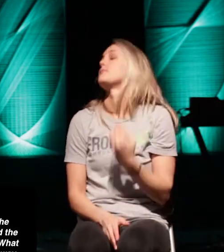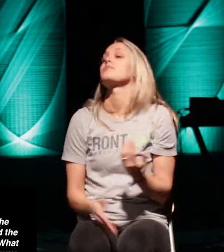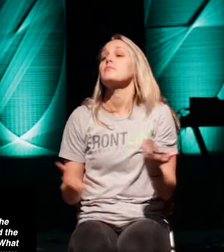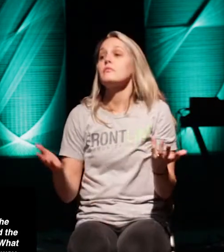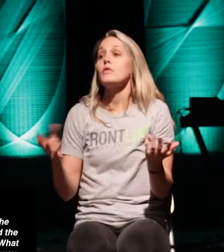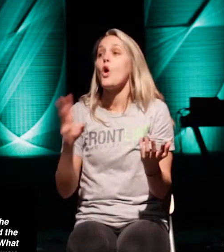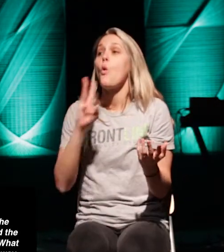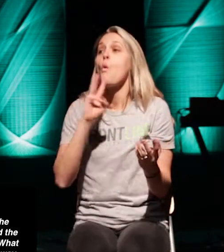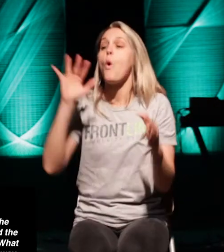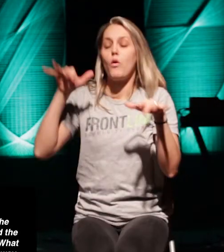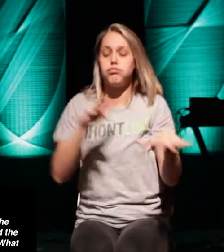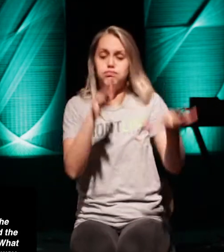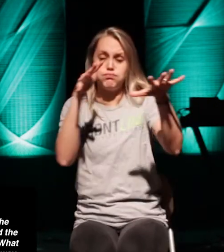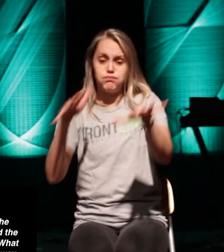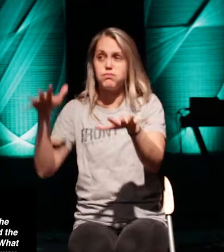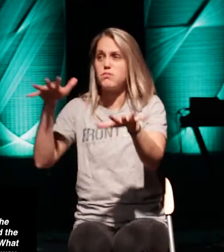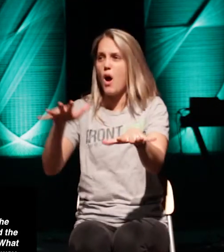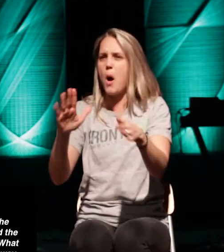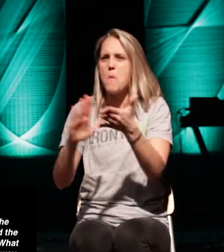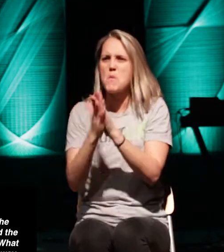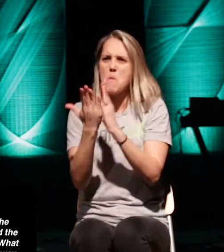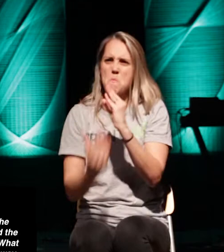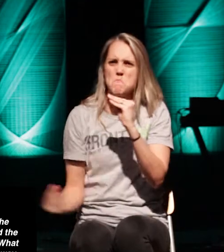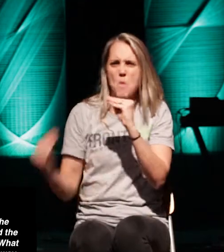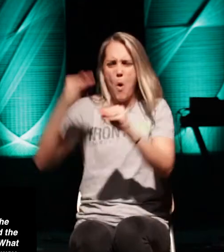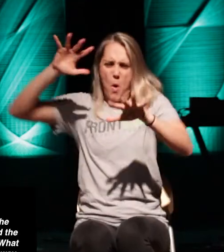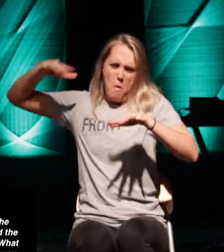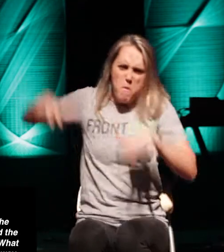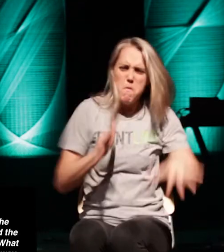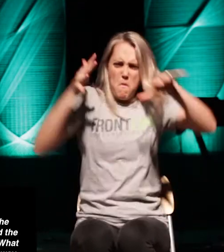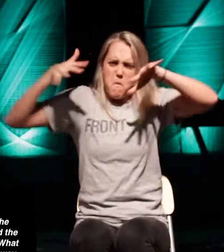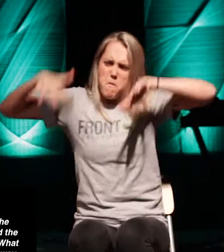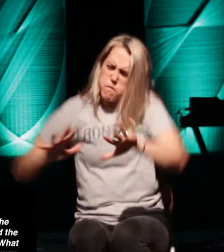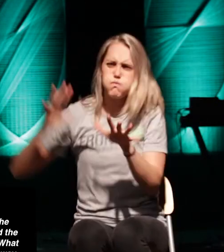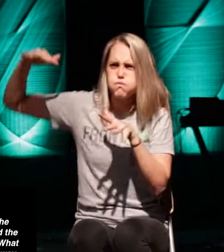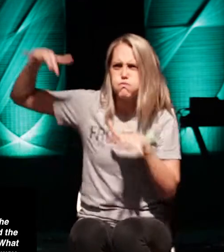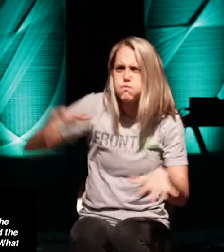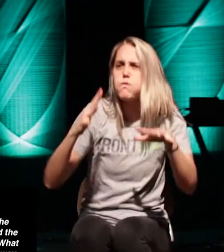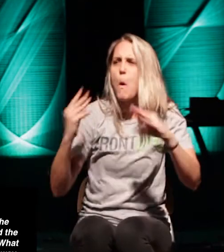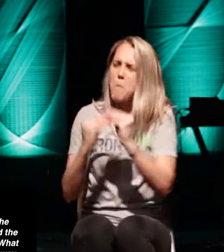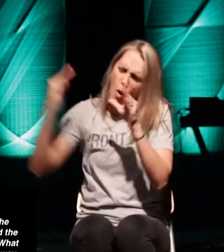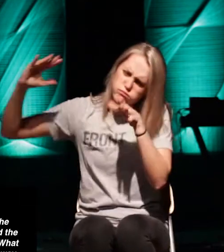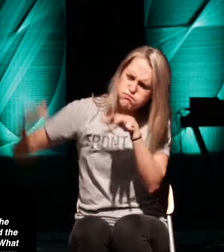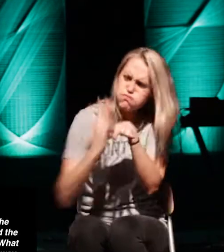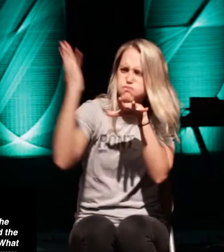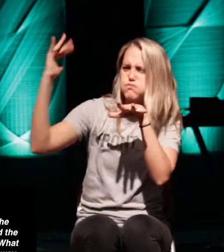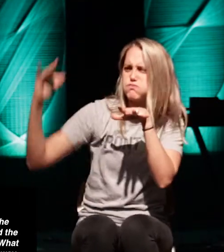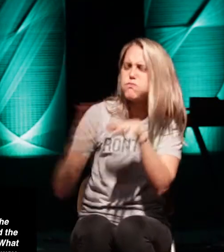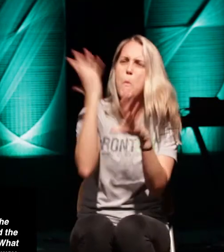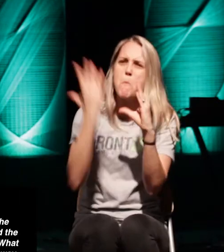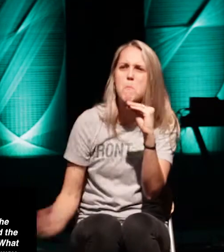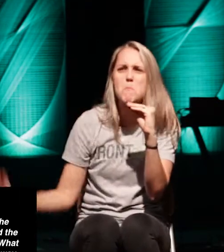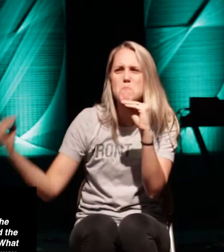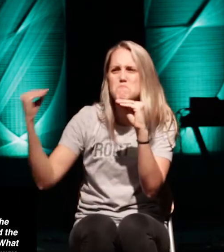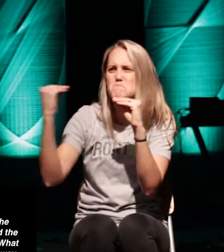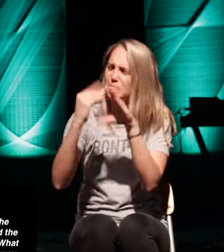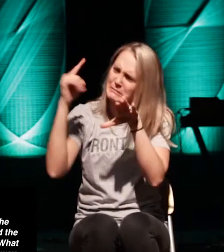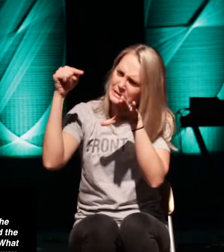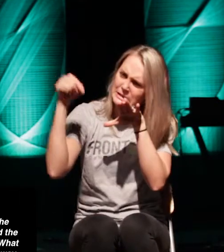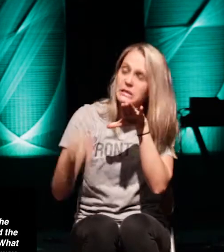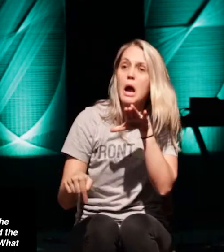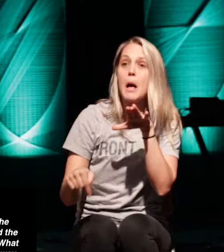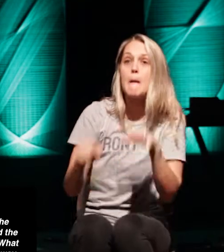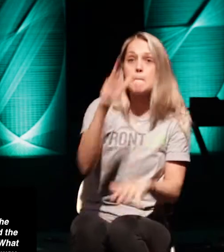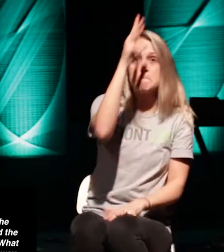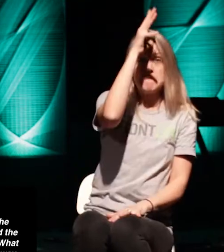The sea was getting rougher and rougher and rougher and rougher, and the men were